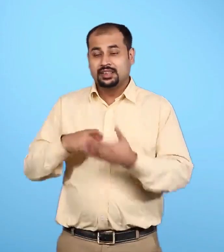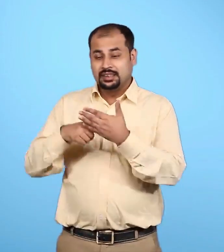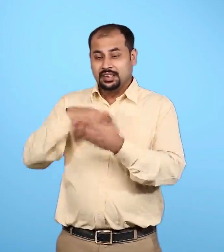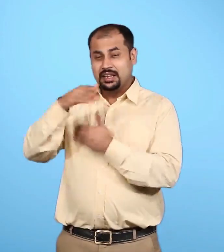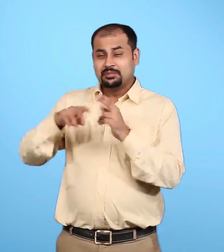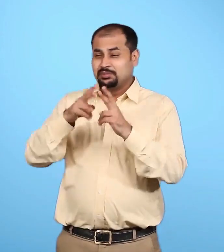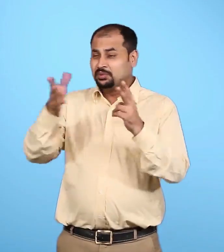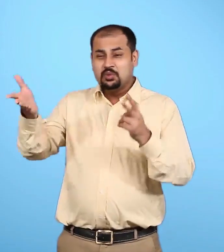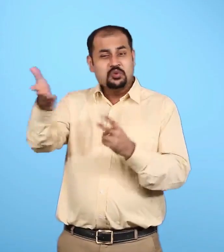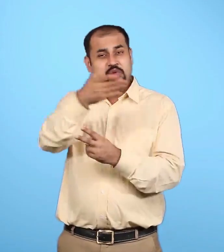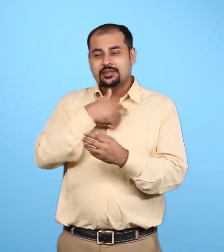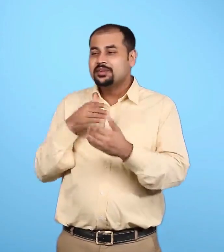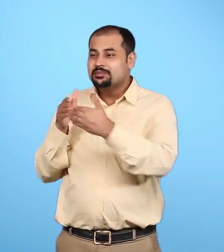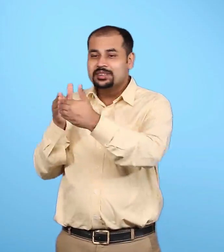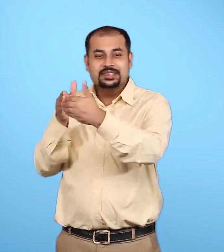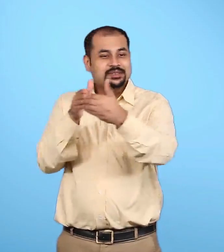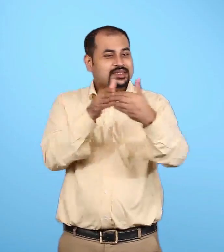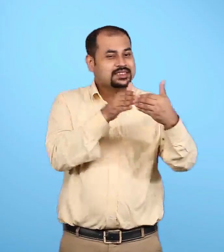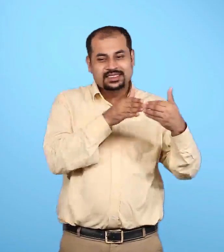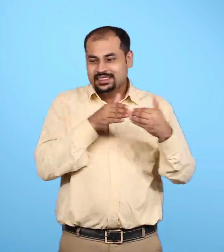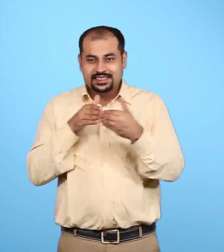He met many relatives there,